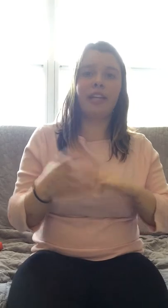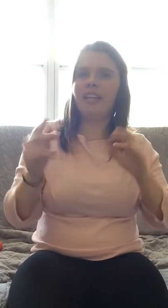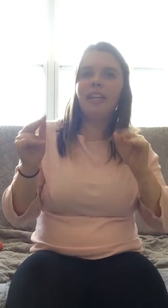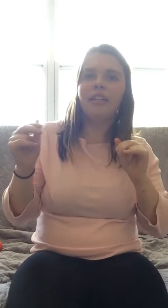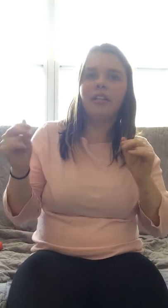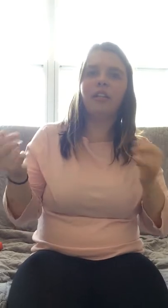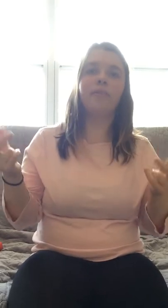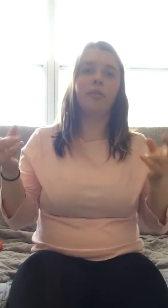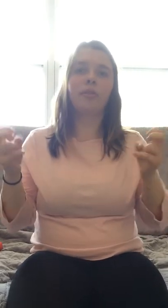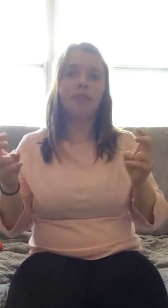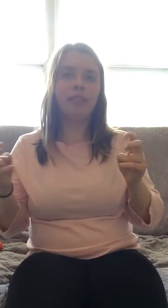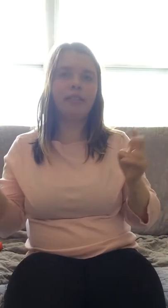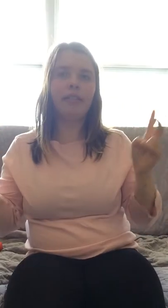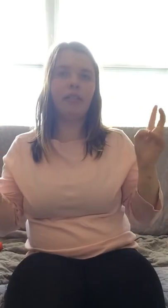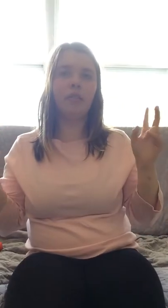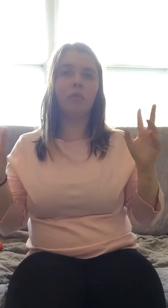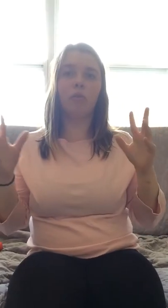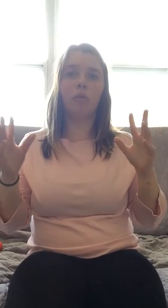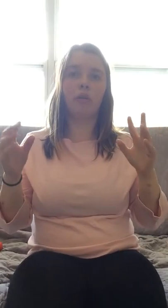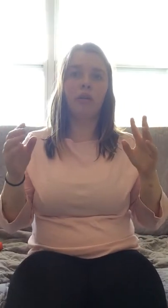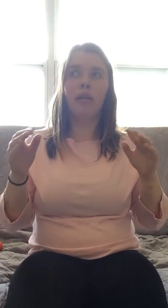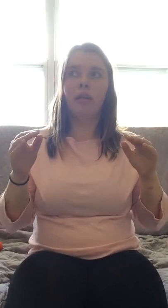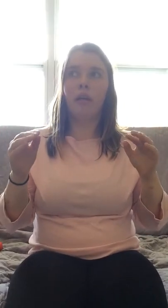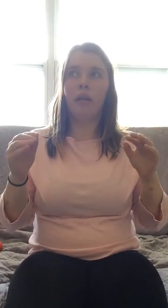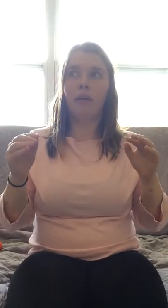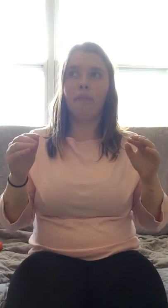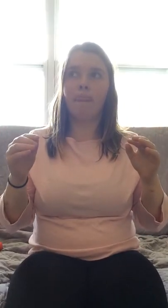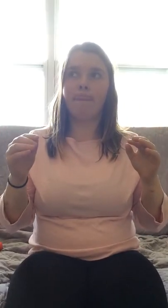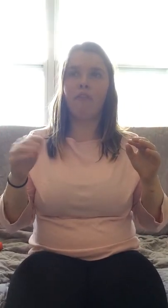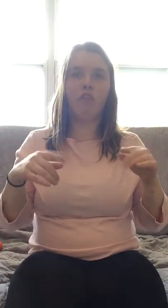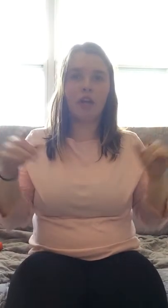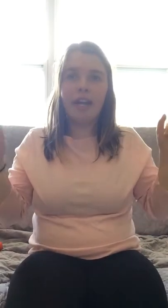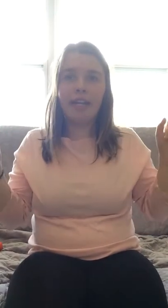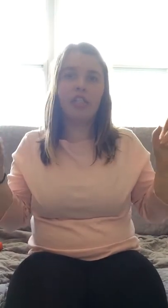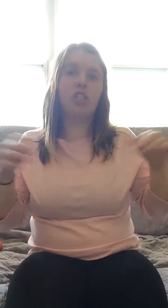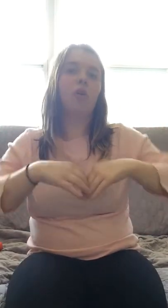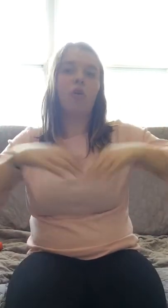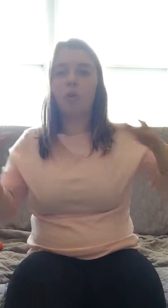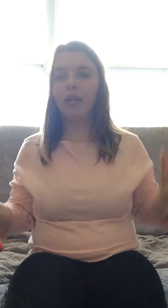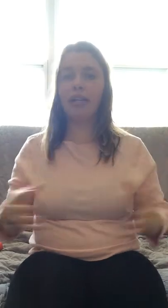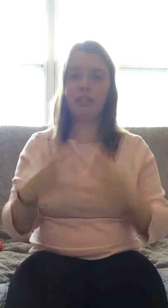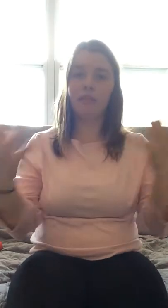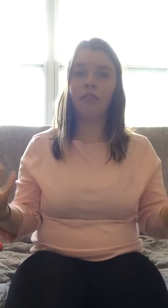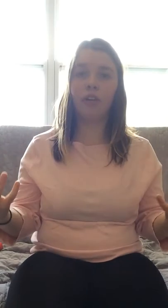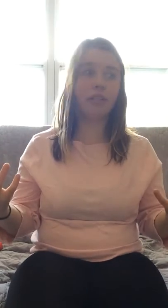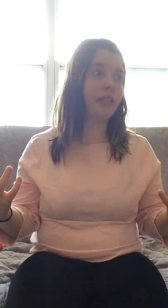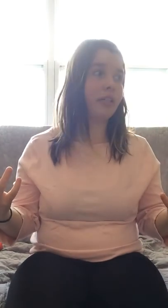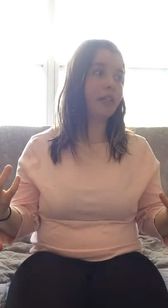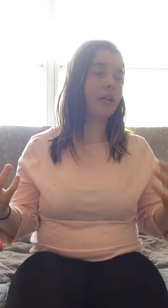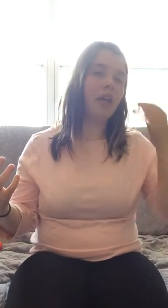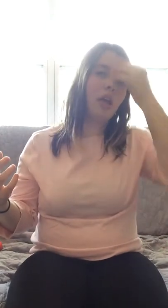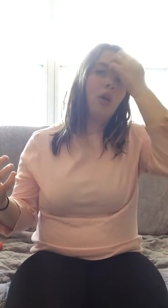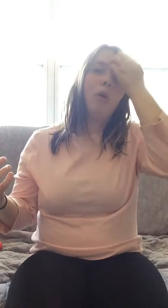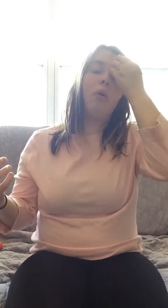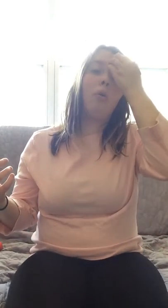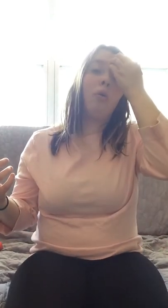Key Club or Green Team or the 4-H or what, like some kind of volunteer